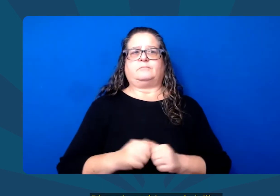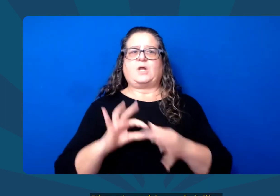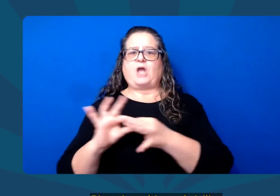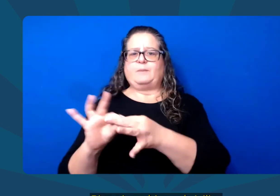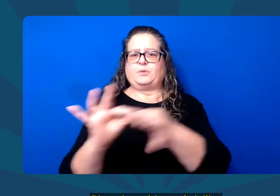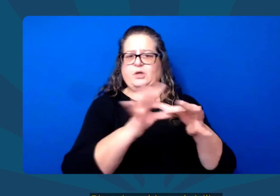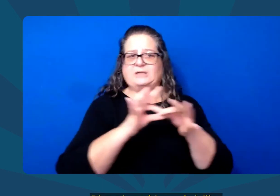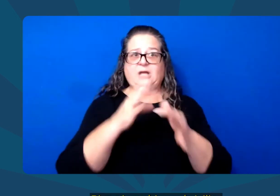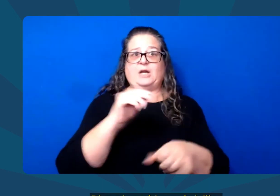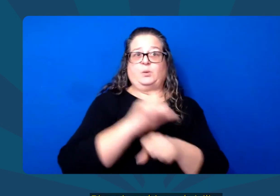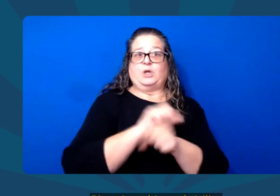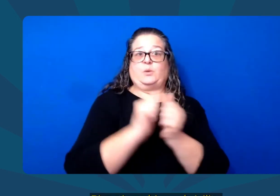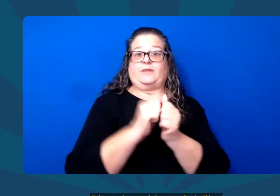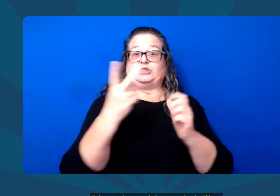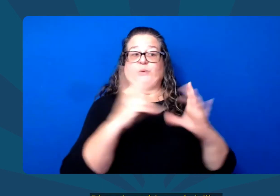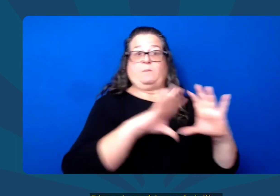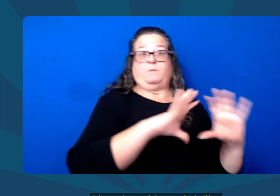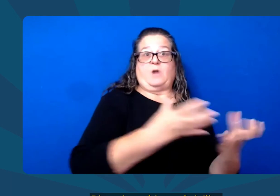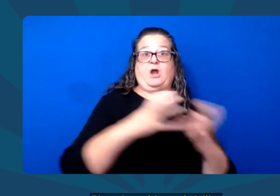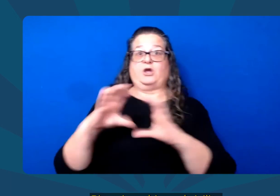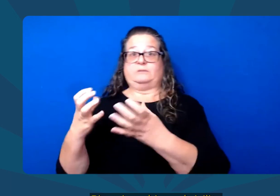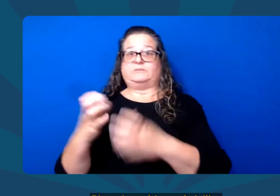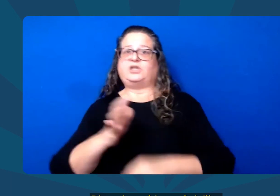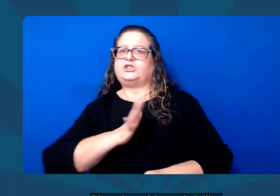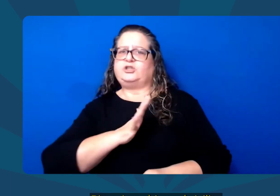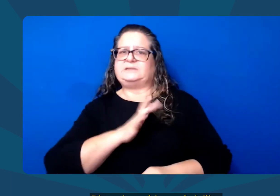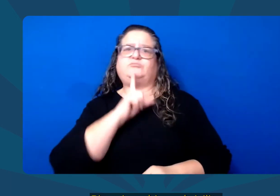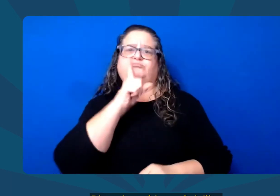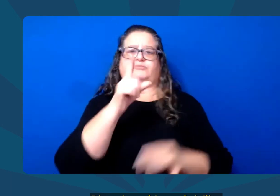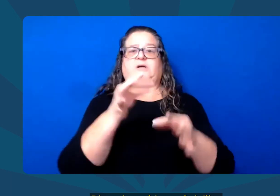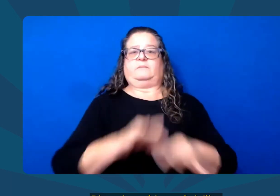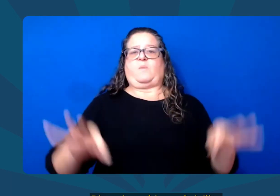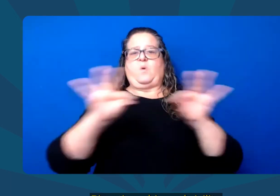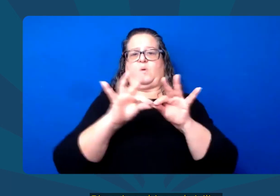Bipartisanship and civility are essential for success.